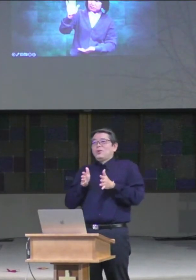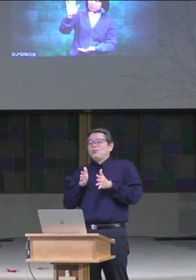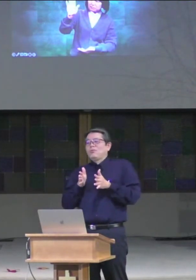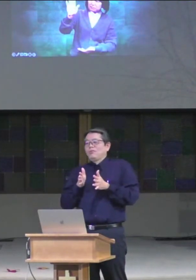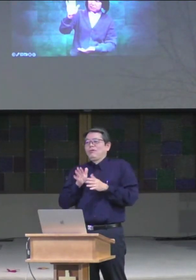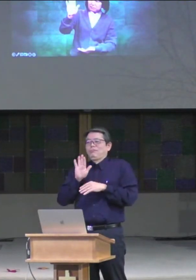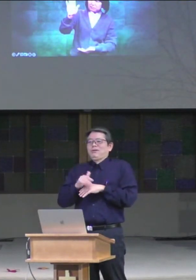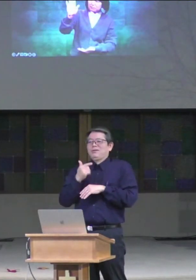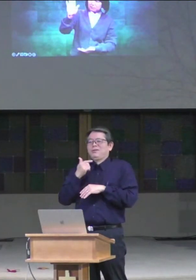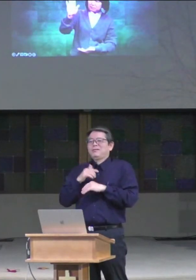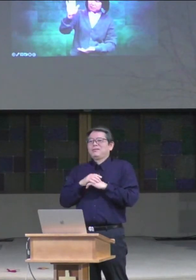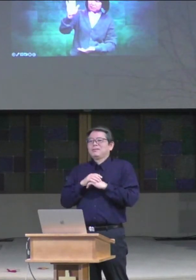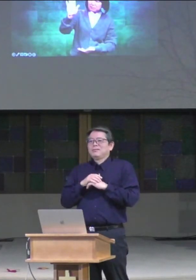like, not so sure.